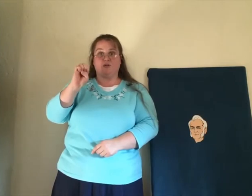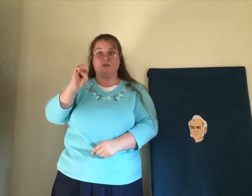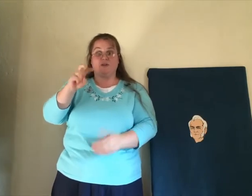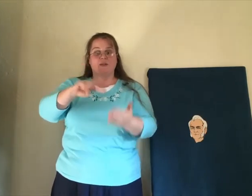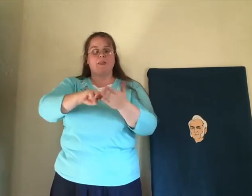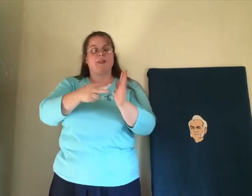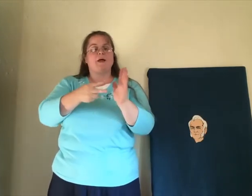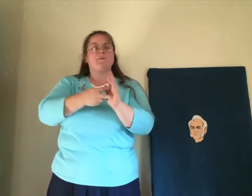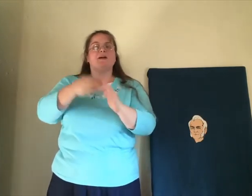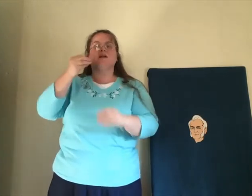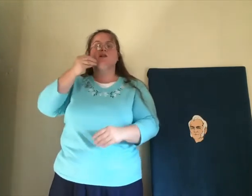orphanage.